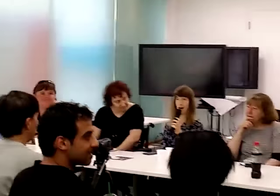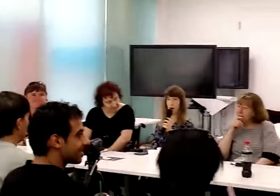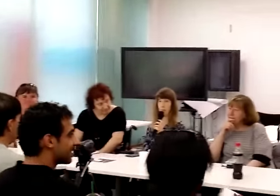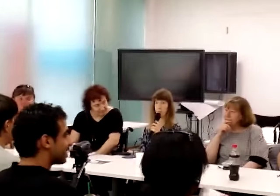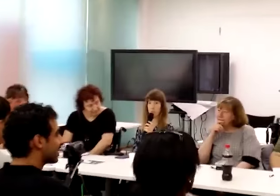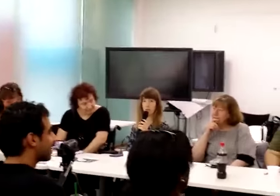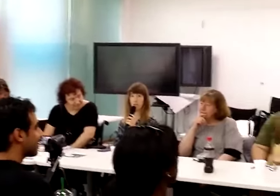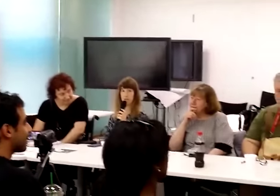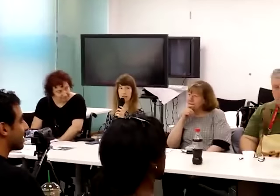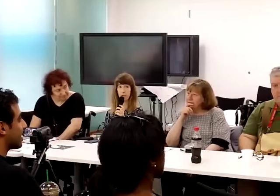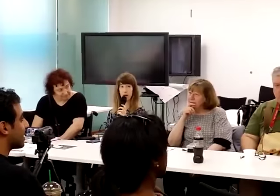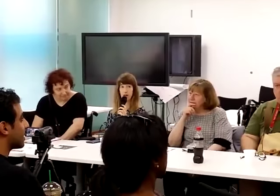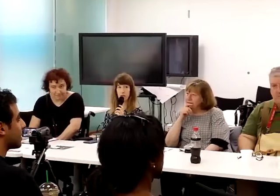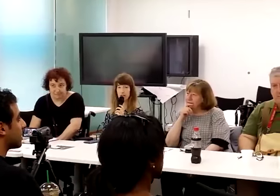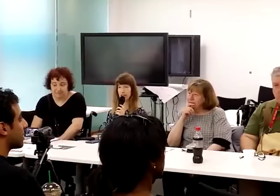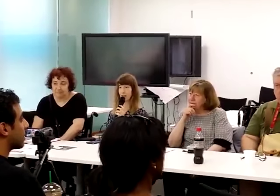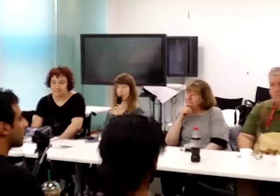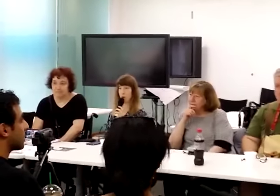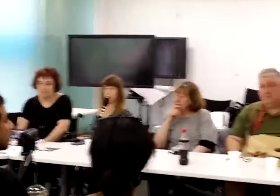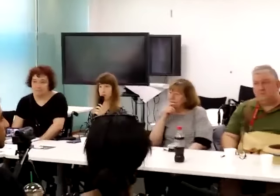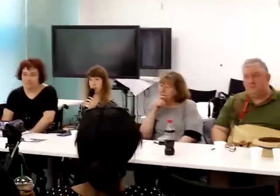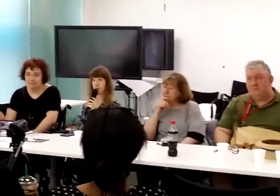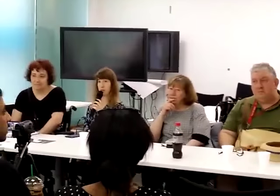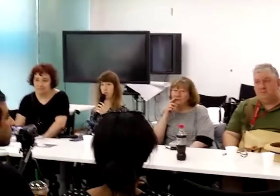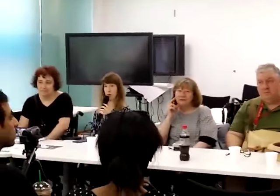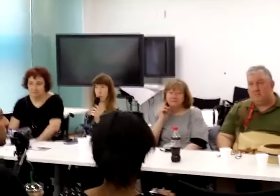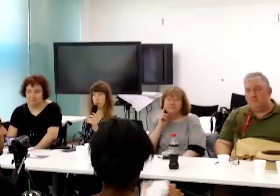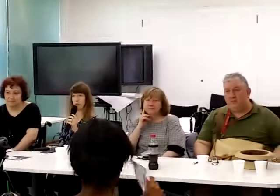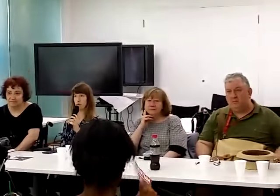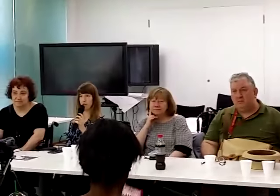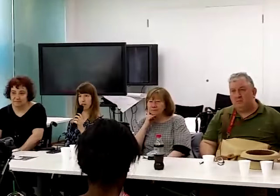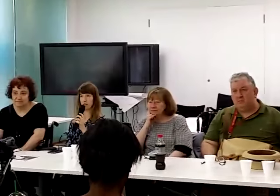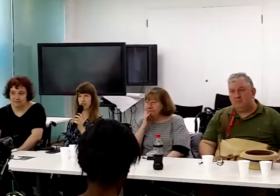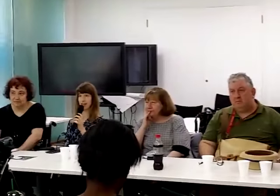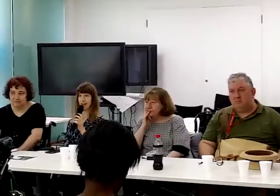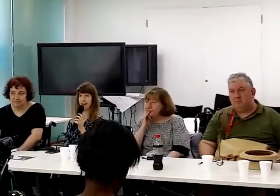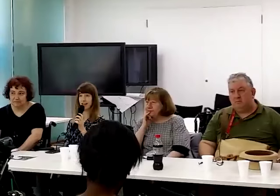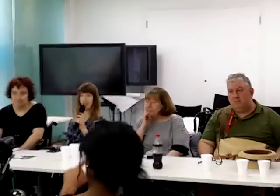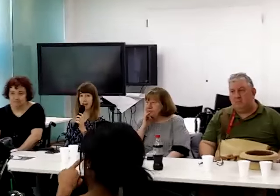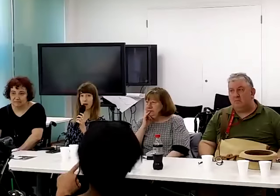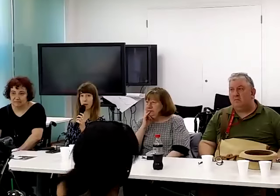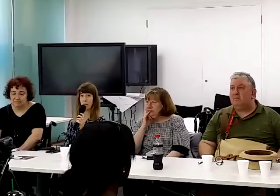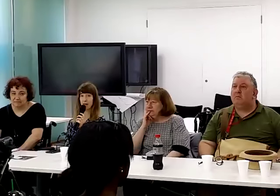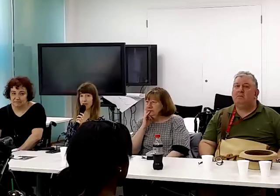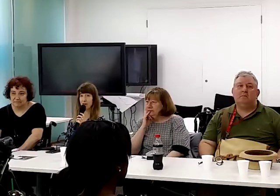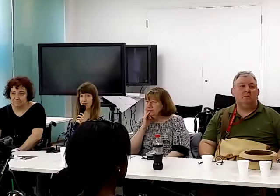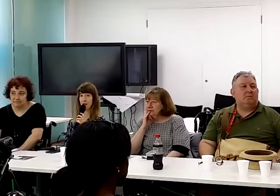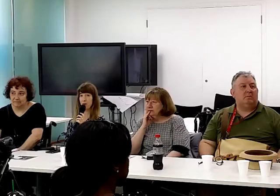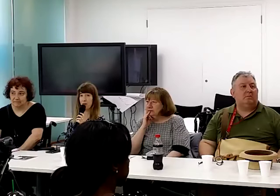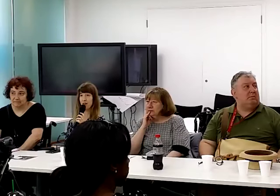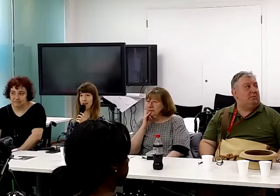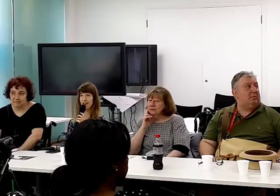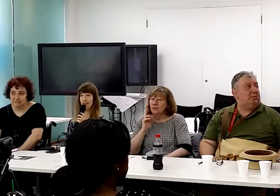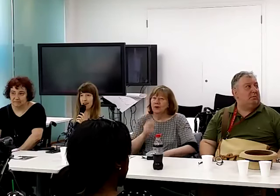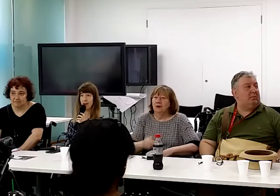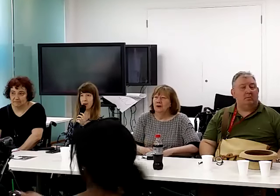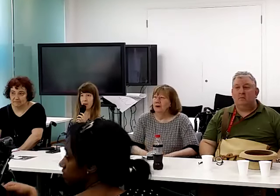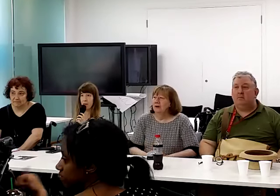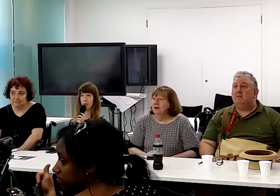that. Does anyone particularly not want to be filmed or featured in that? Make yourselves